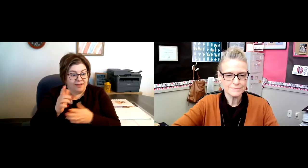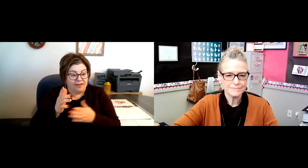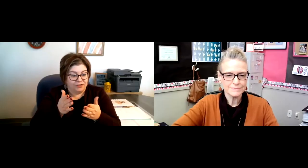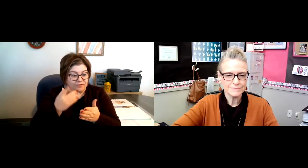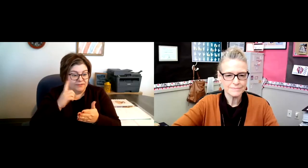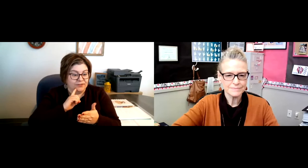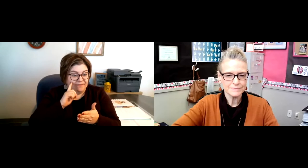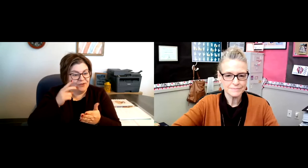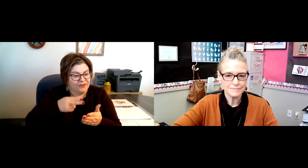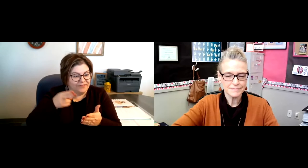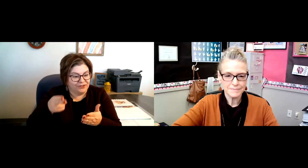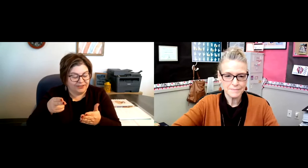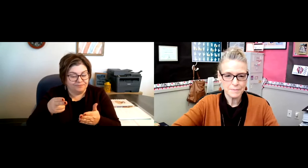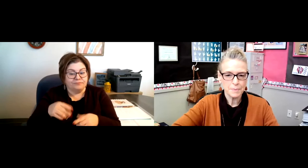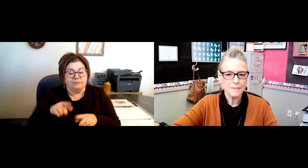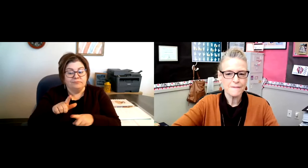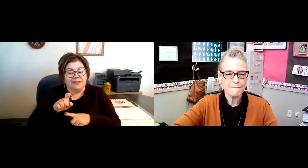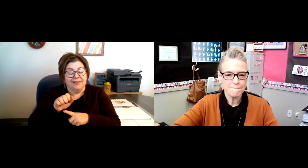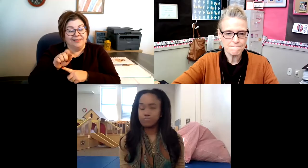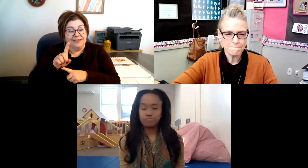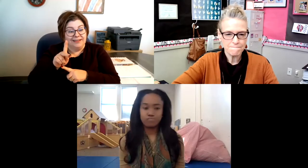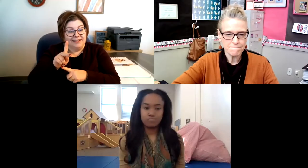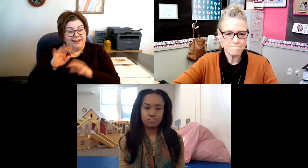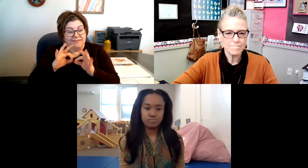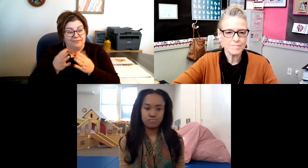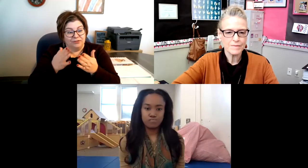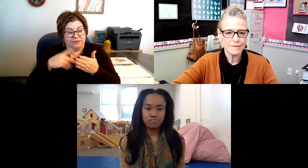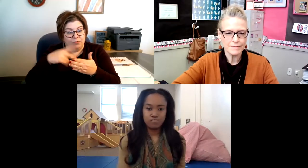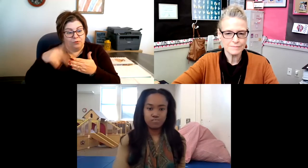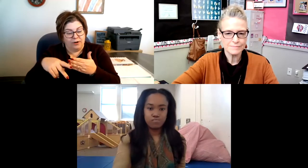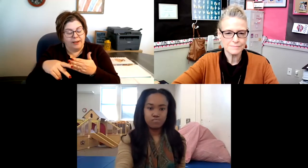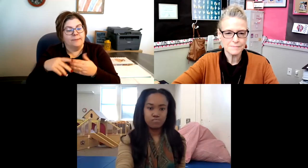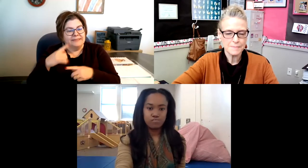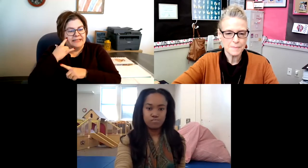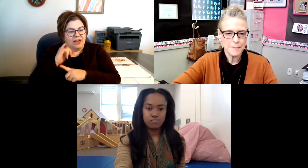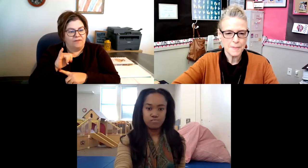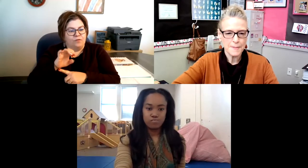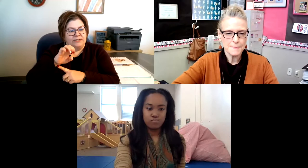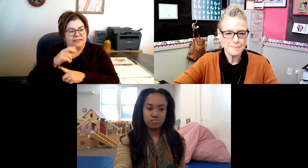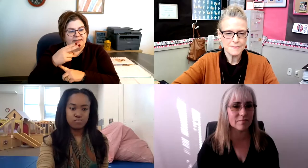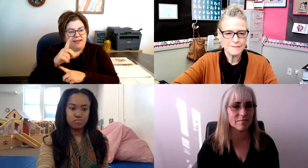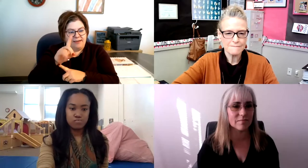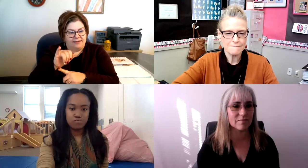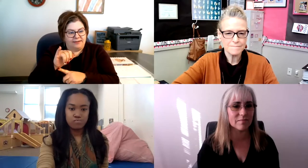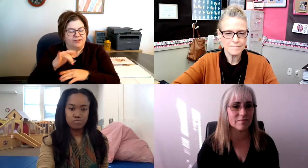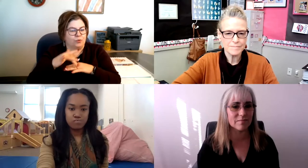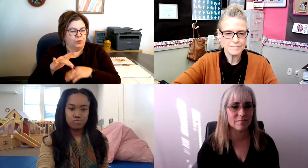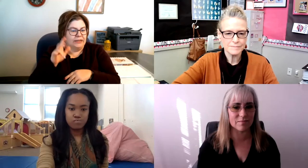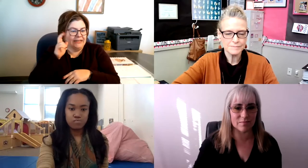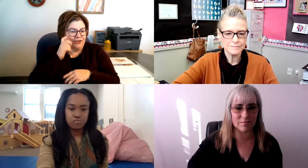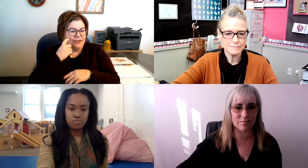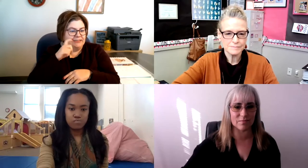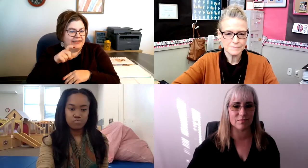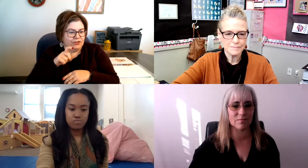here at NorCal, Services for the Deaf and Hard of Hearing. And this Lead K program is